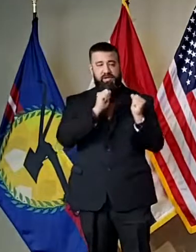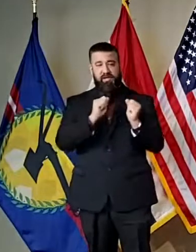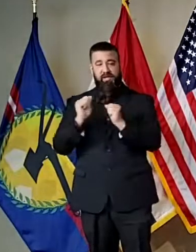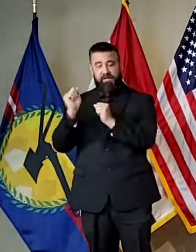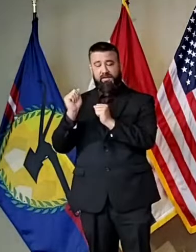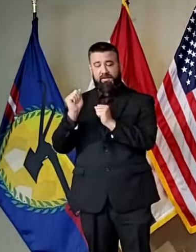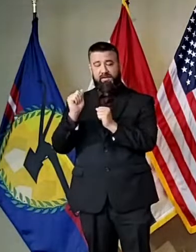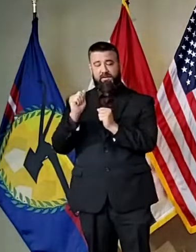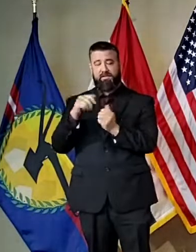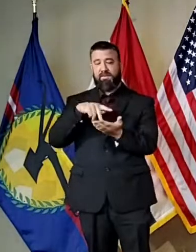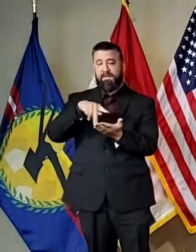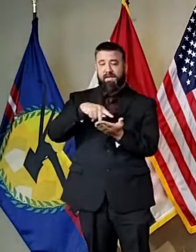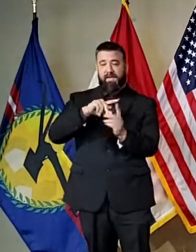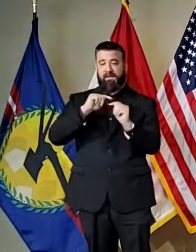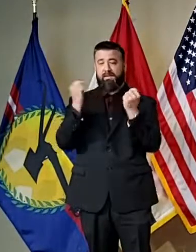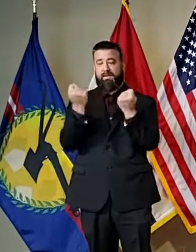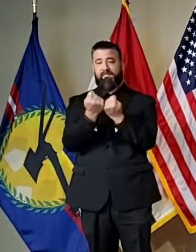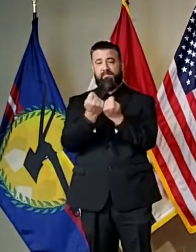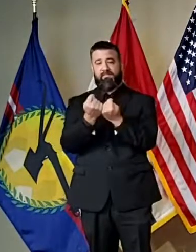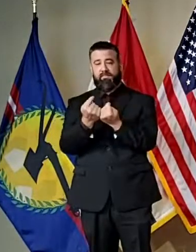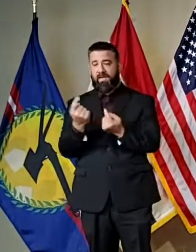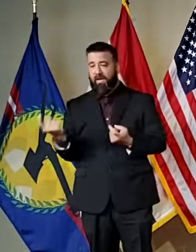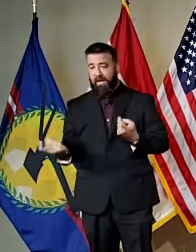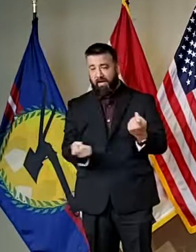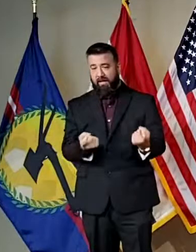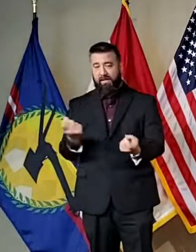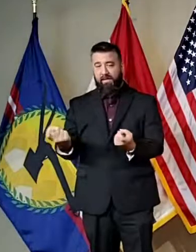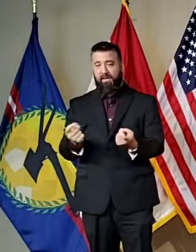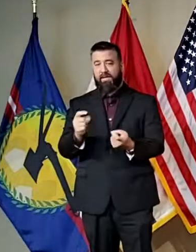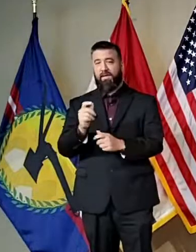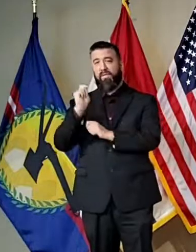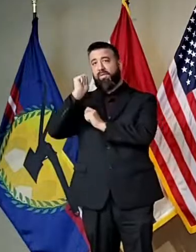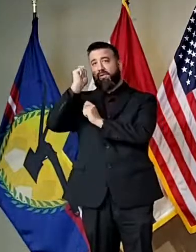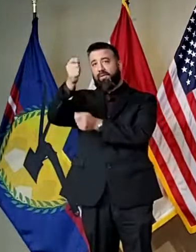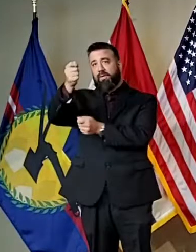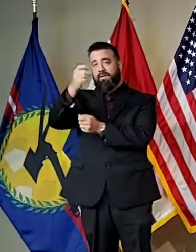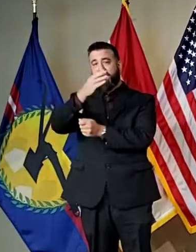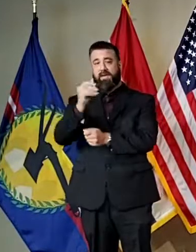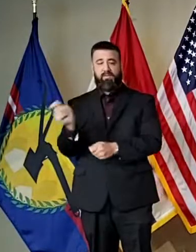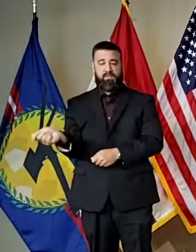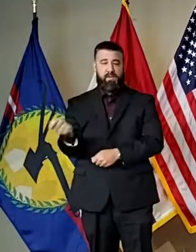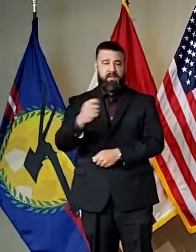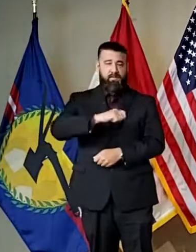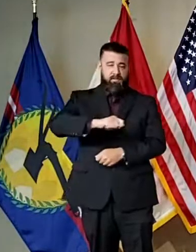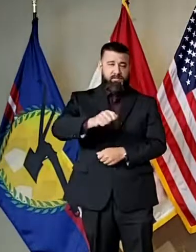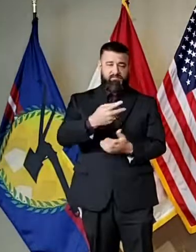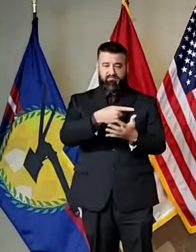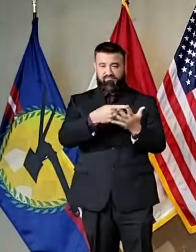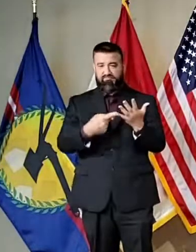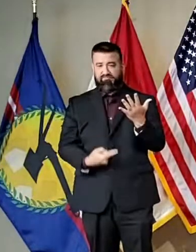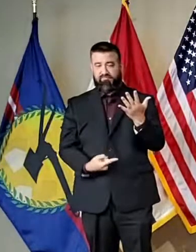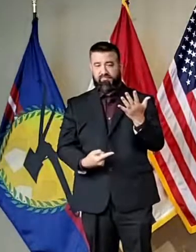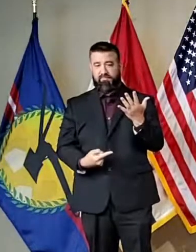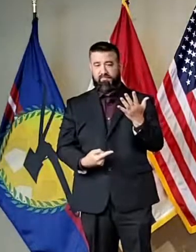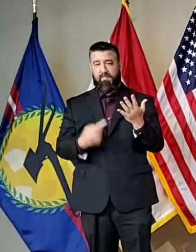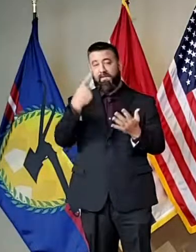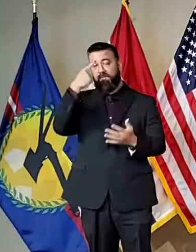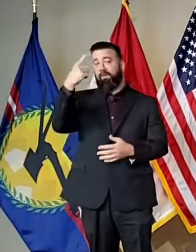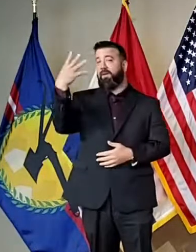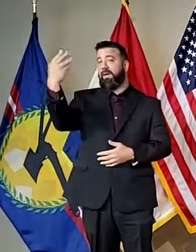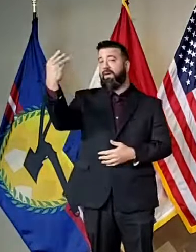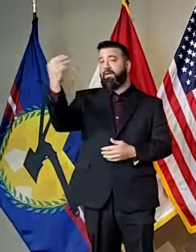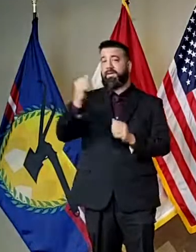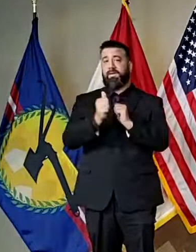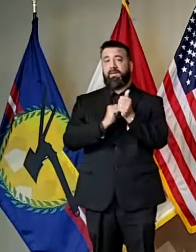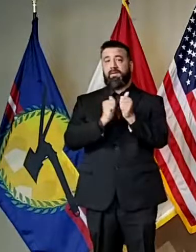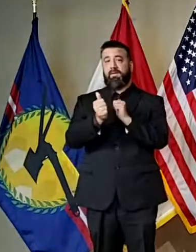dance team, floor hockey, field hockey, lacrosse, and racquetball. For all outdoor youth sports, we